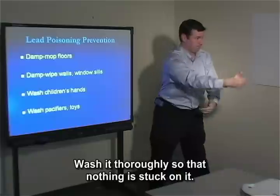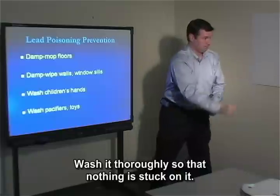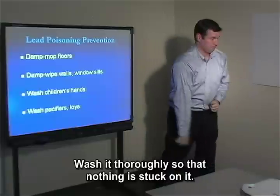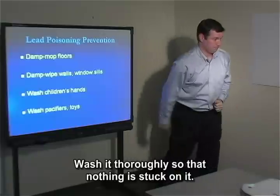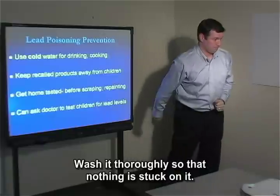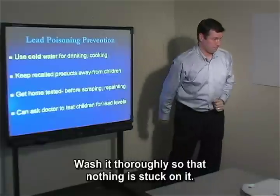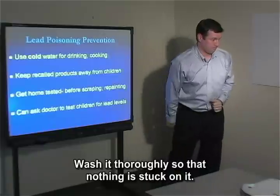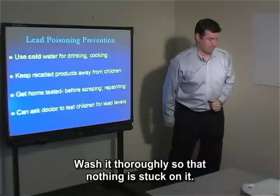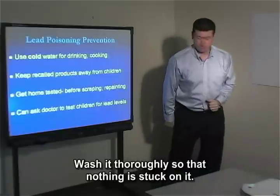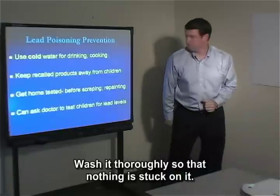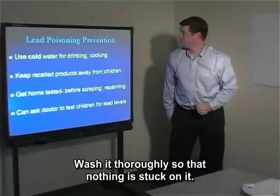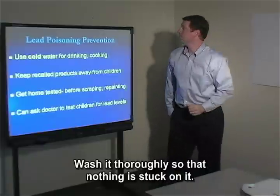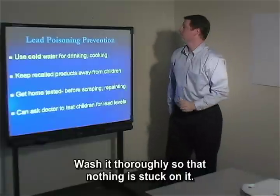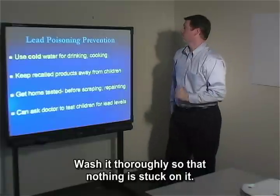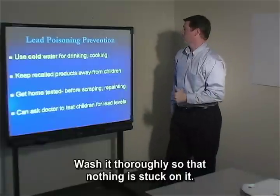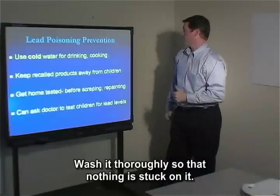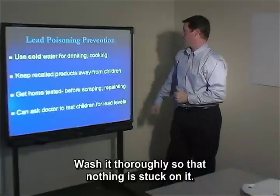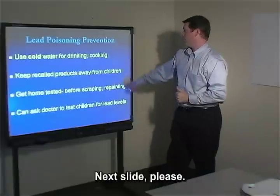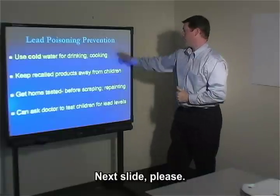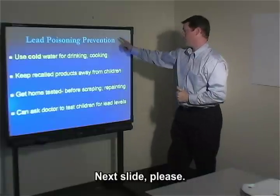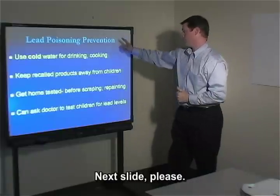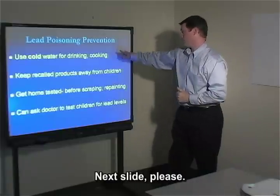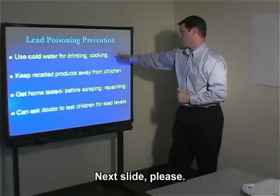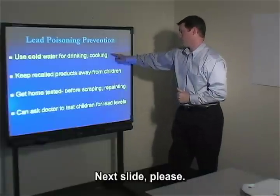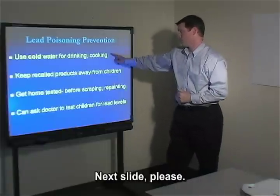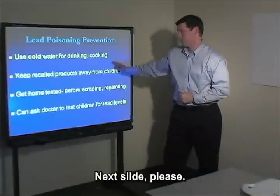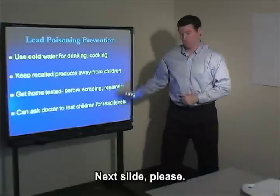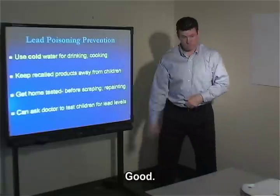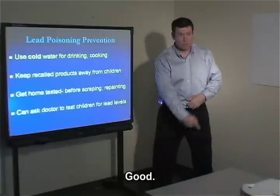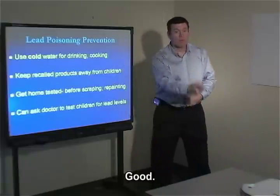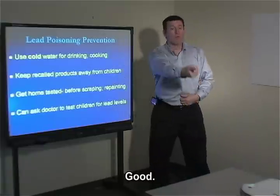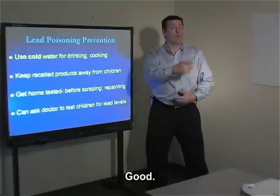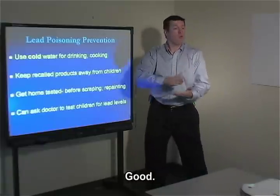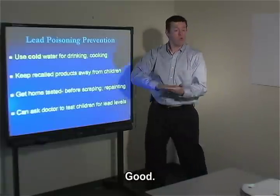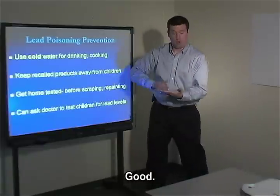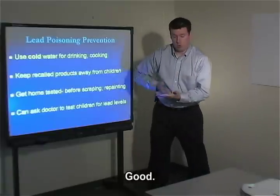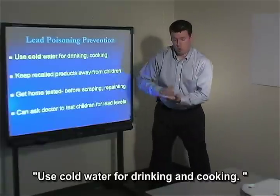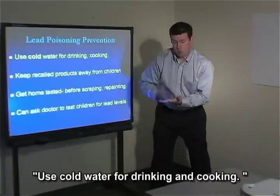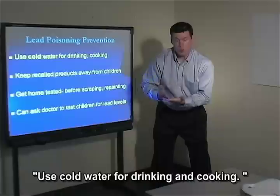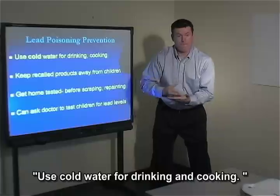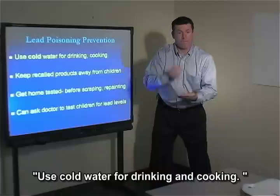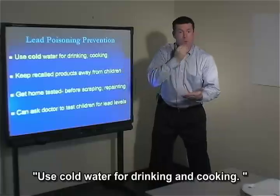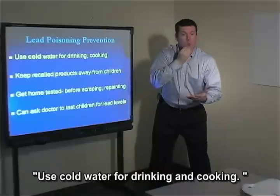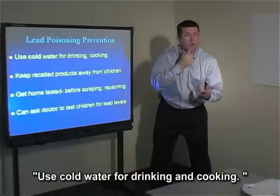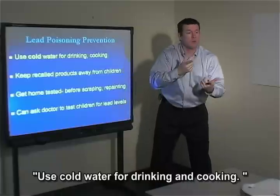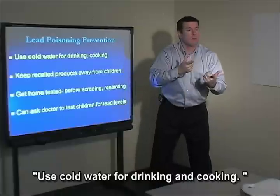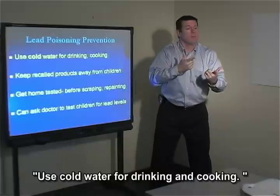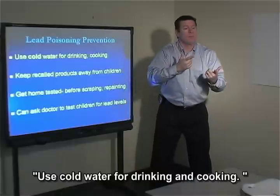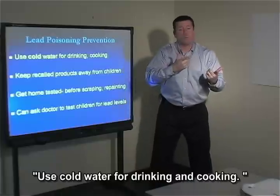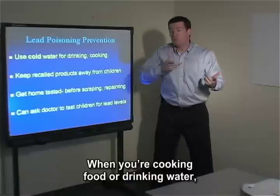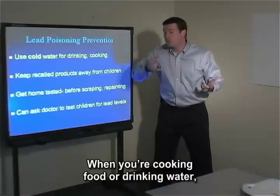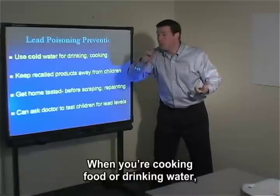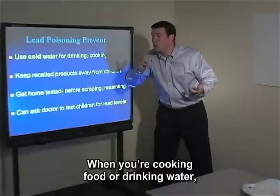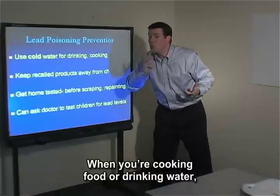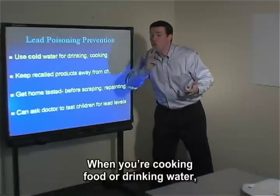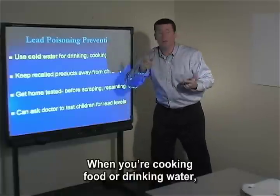that nothing is stuck on it. Next slide, please. Good. Use cold water for drinking and cooking. When you're cooking food or